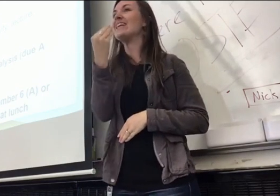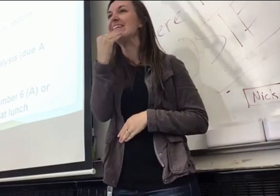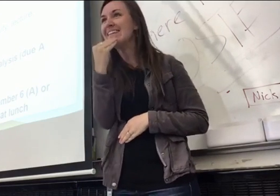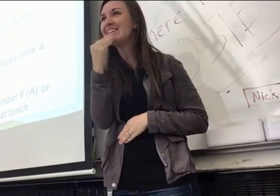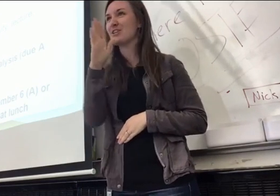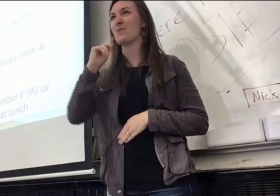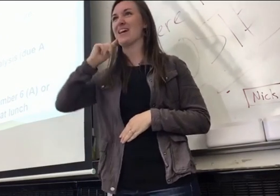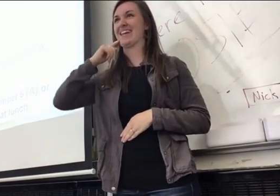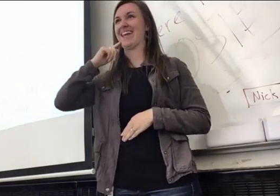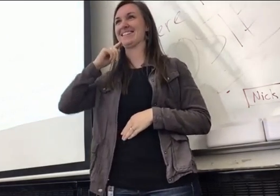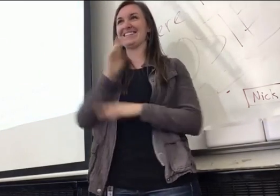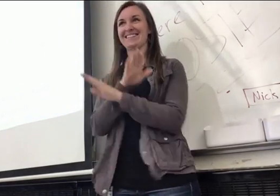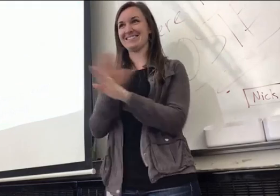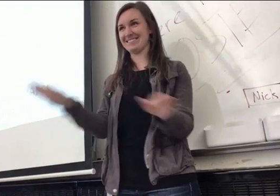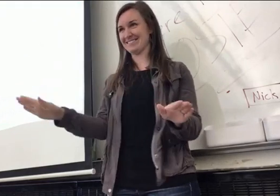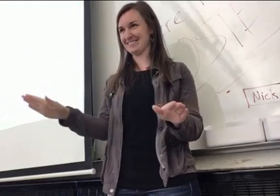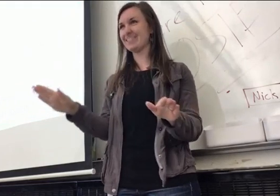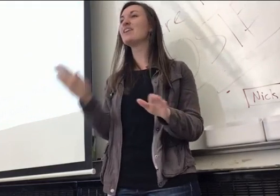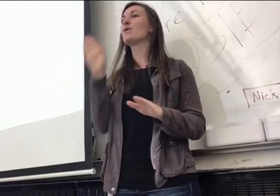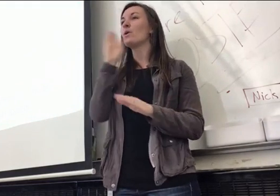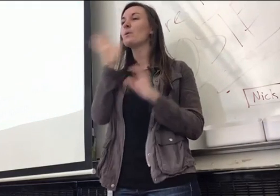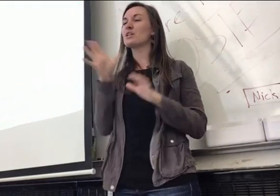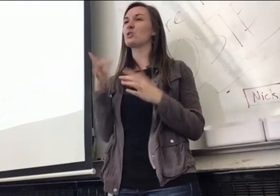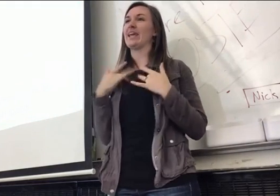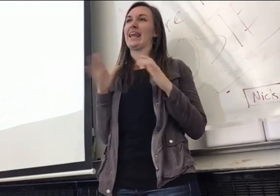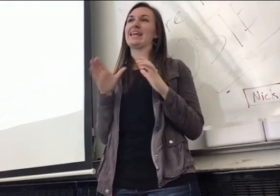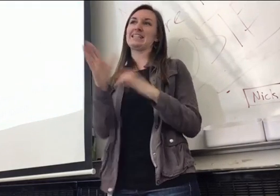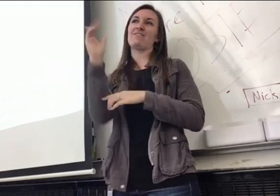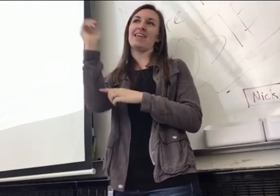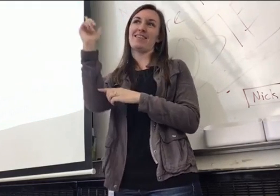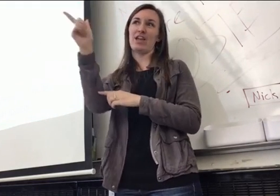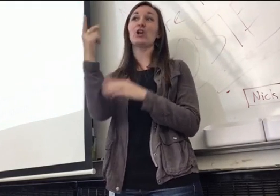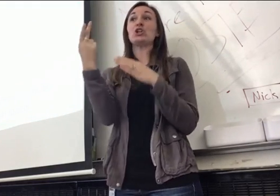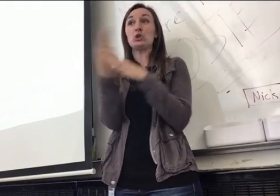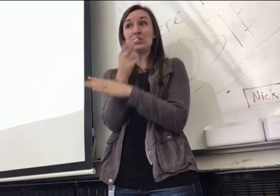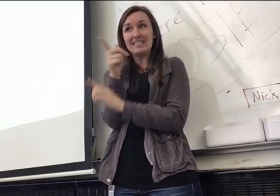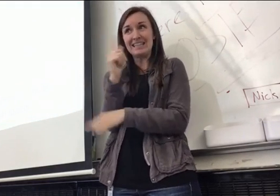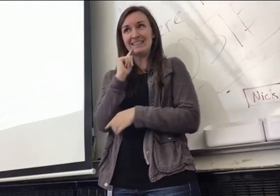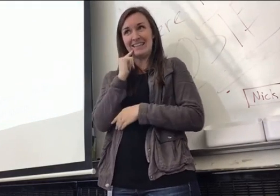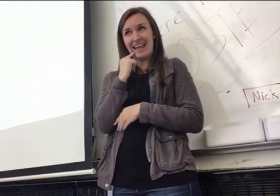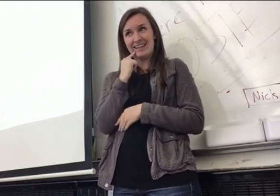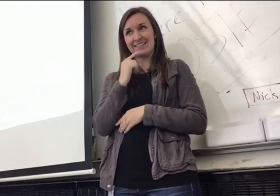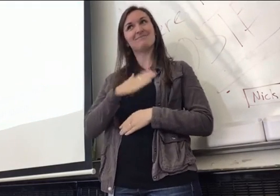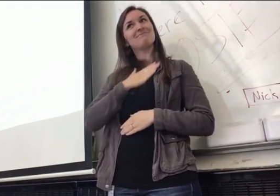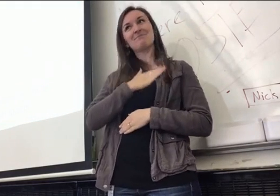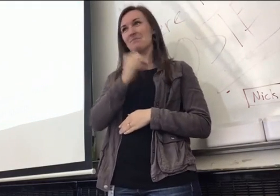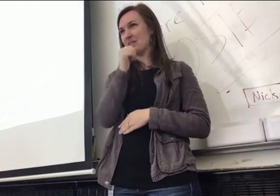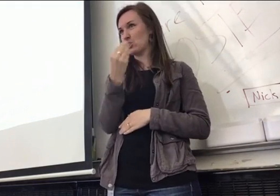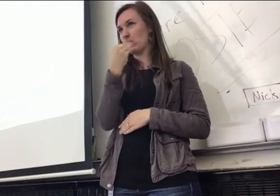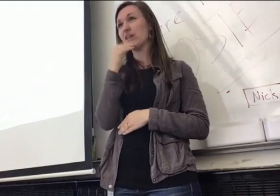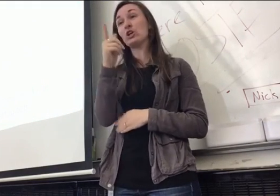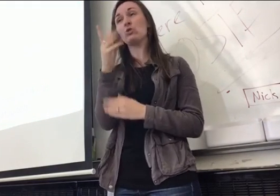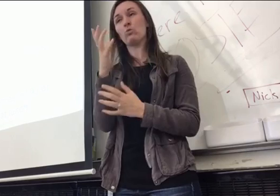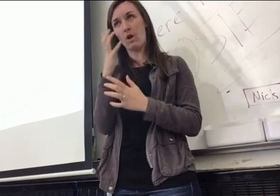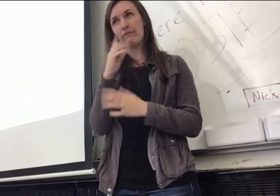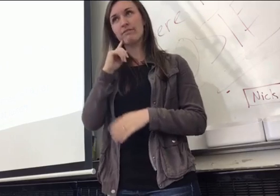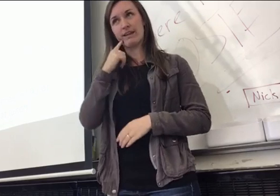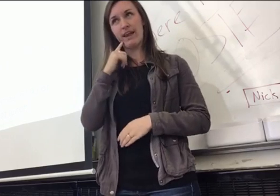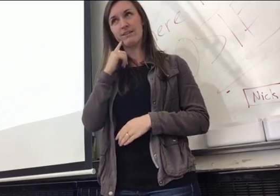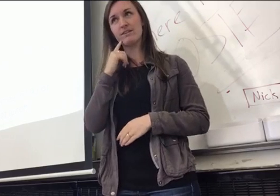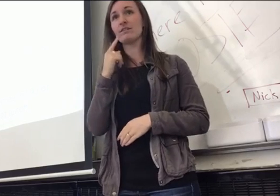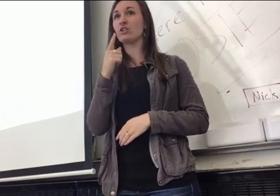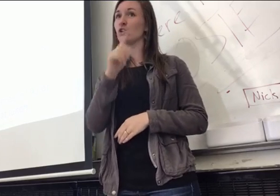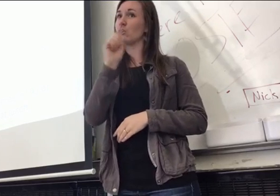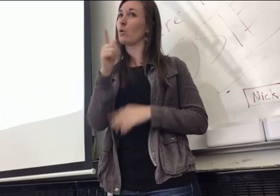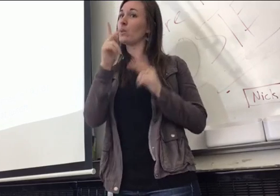candy, okay? Because we're going to be doing an activity later with the candy, and you definitely want the candy. You are also the